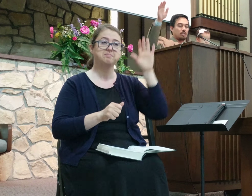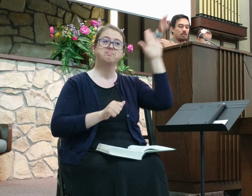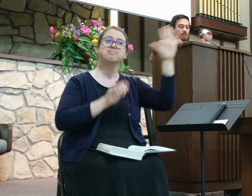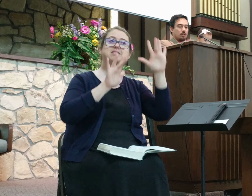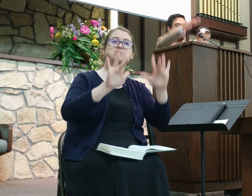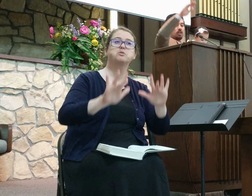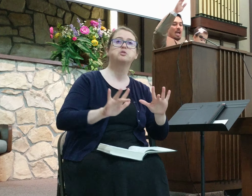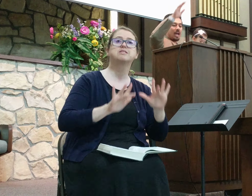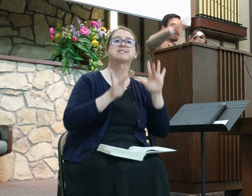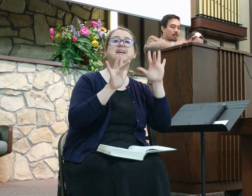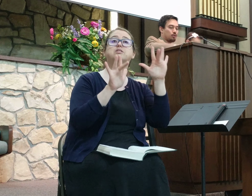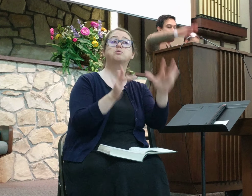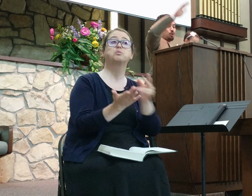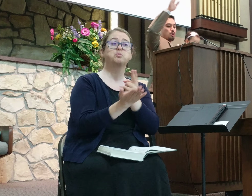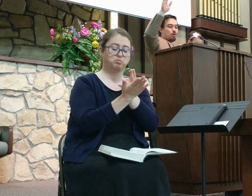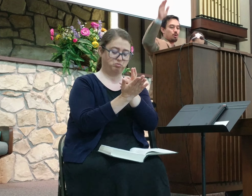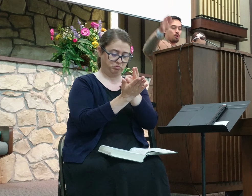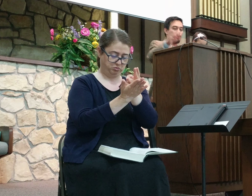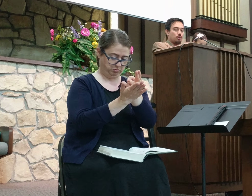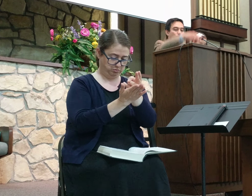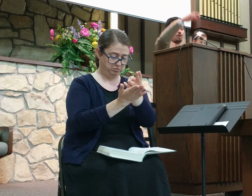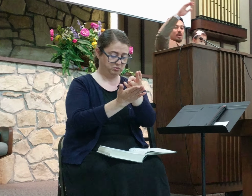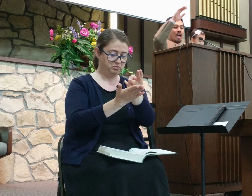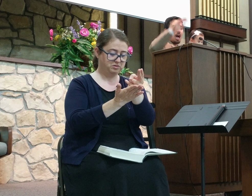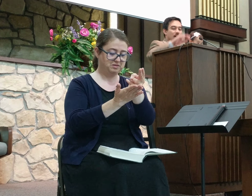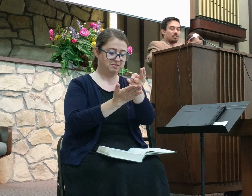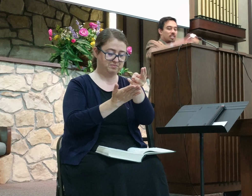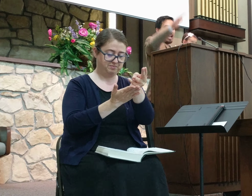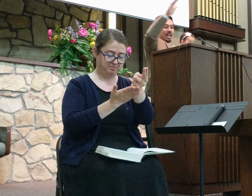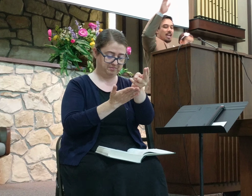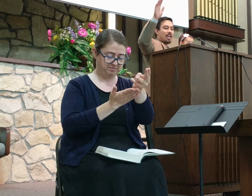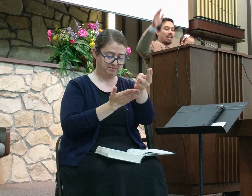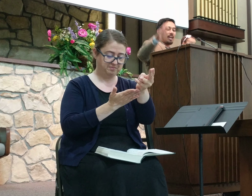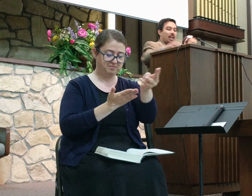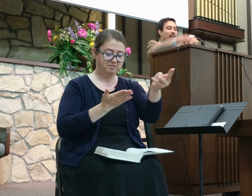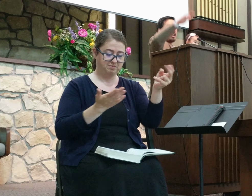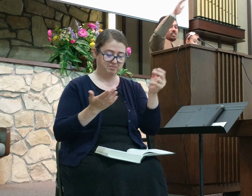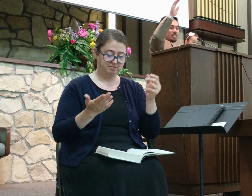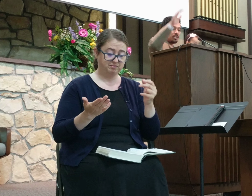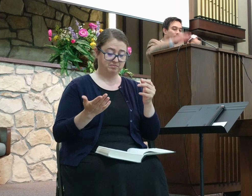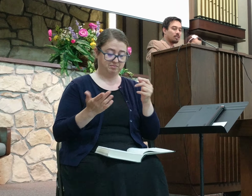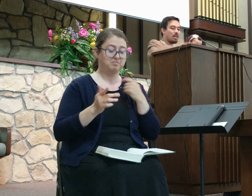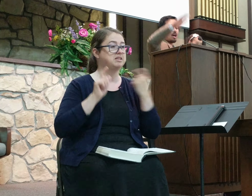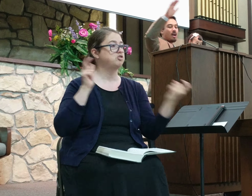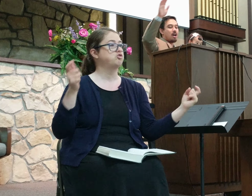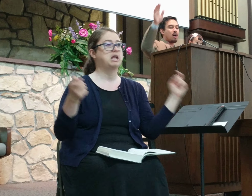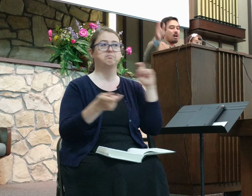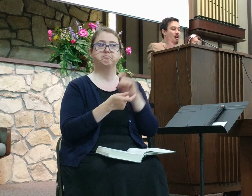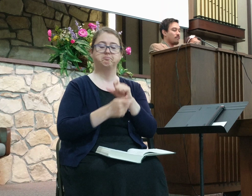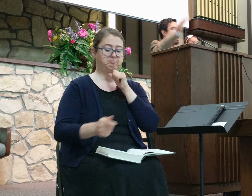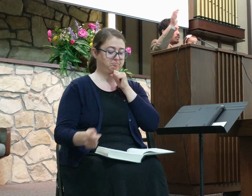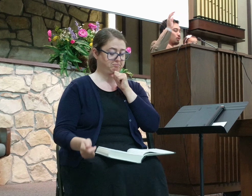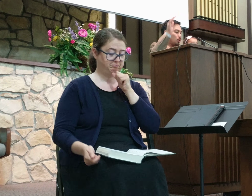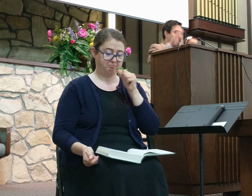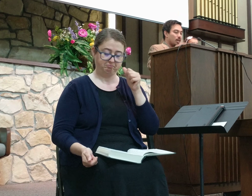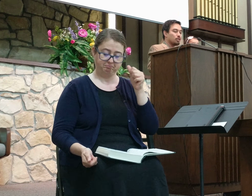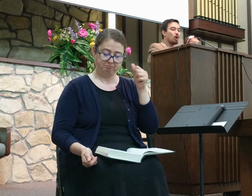mercy very true. A King He loved,